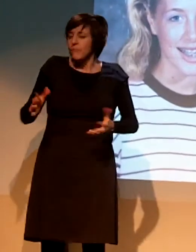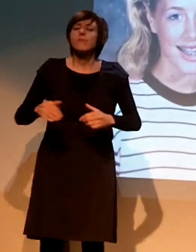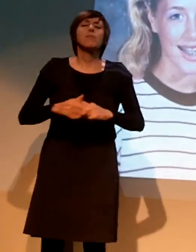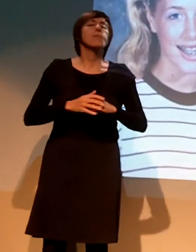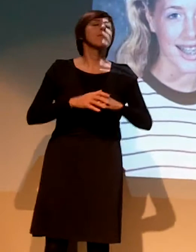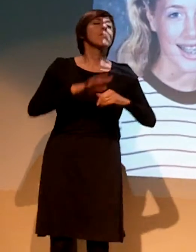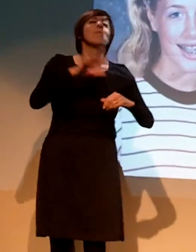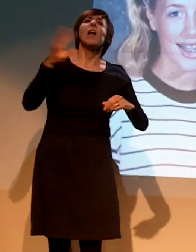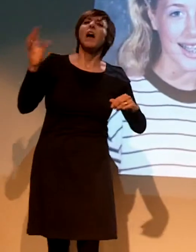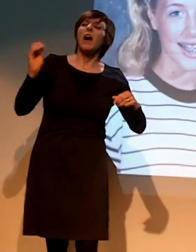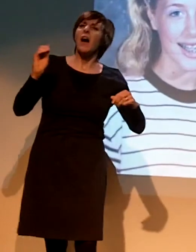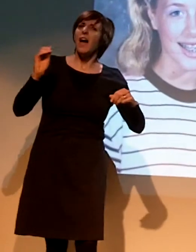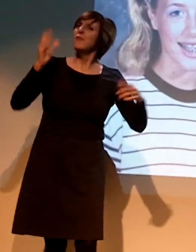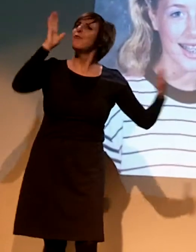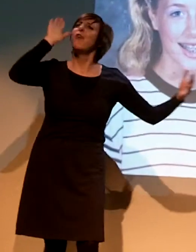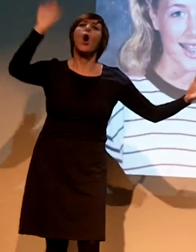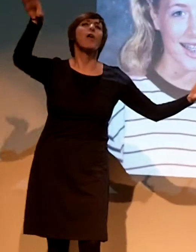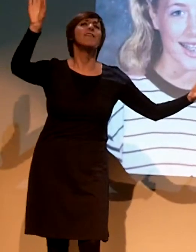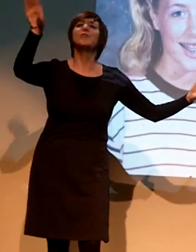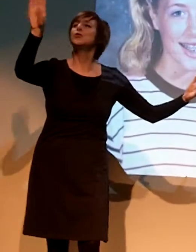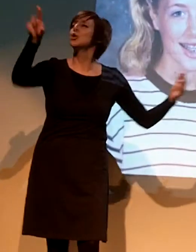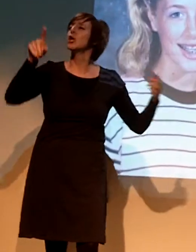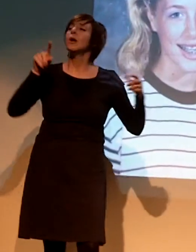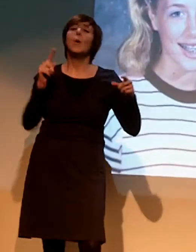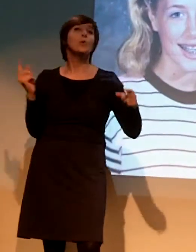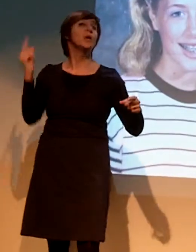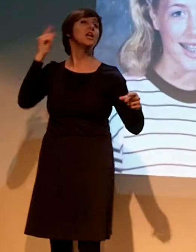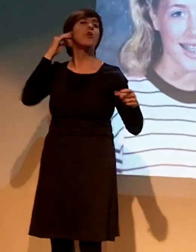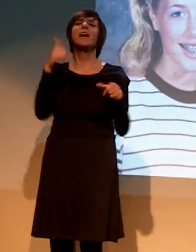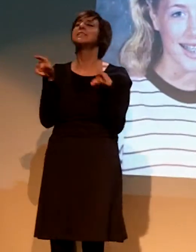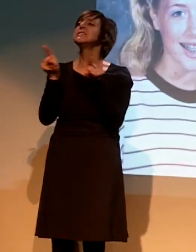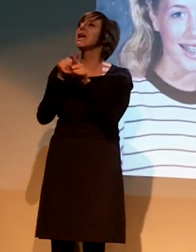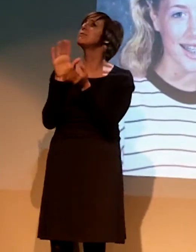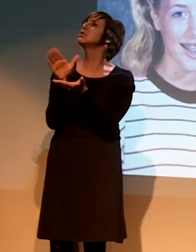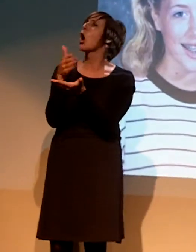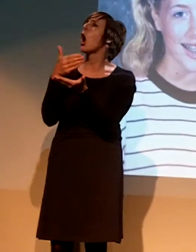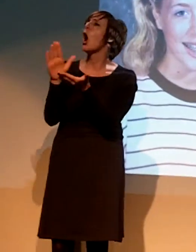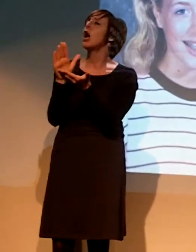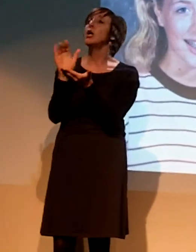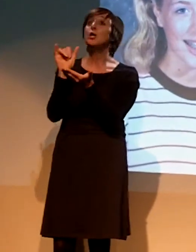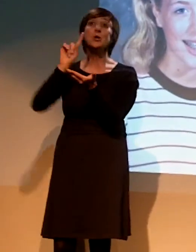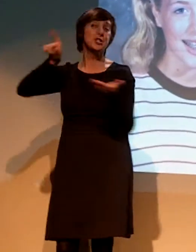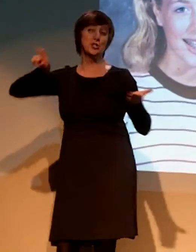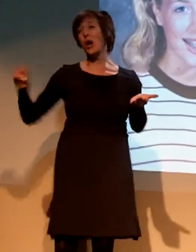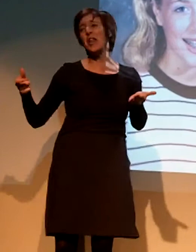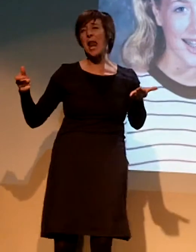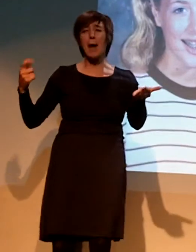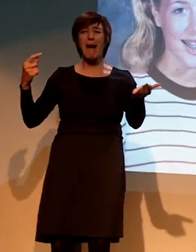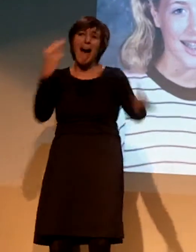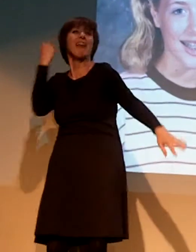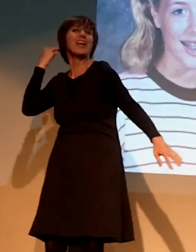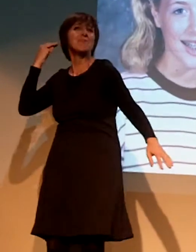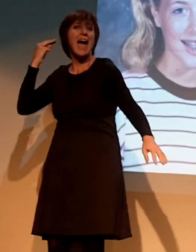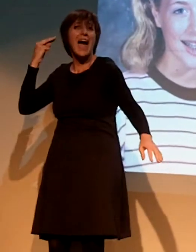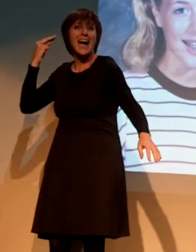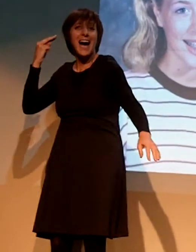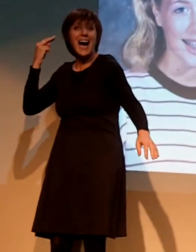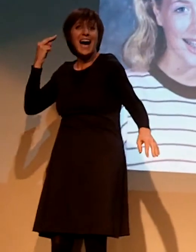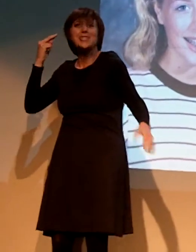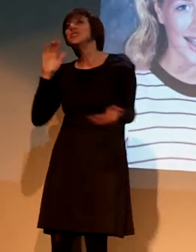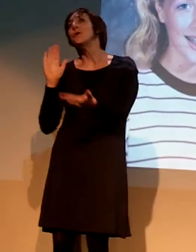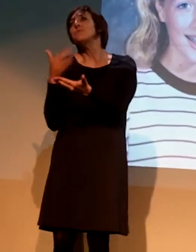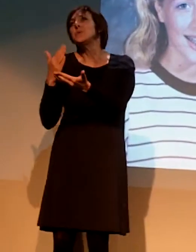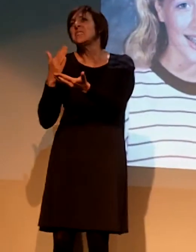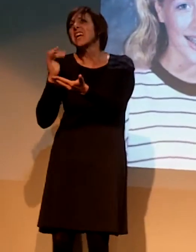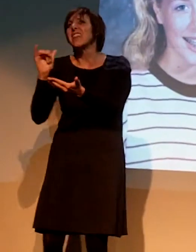And far in the future, when you hear that same song, you can just turn it up and think back to when